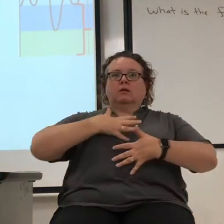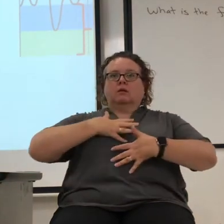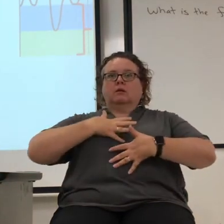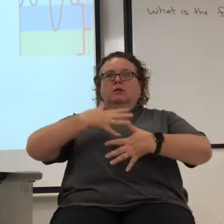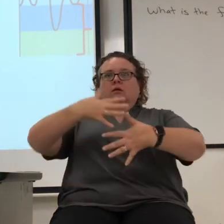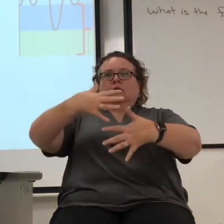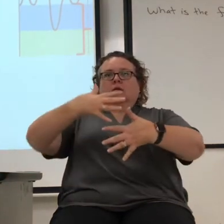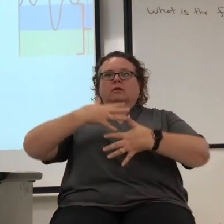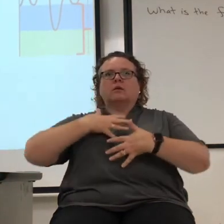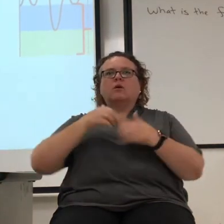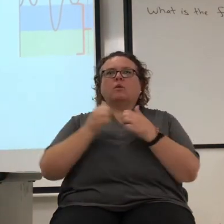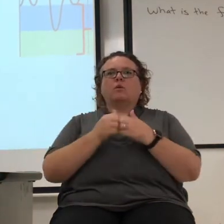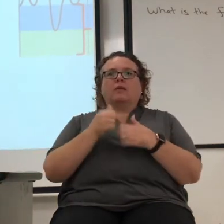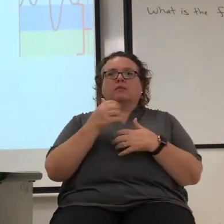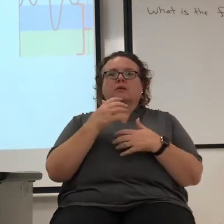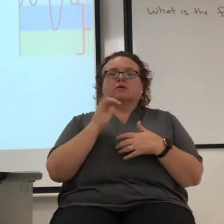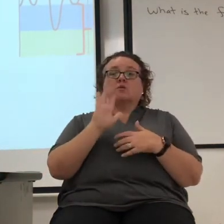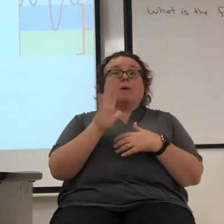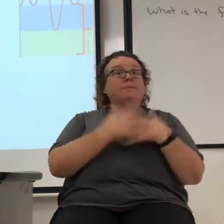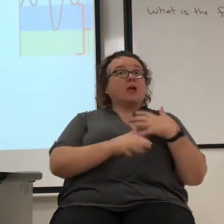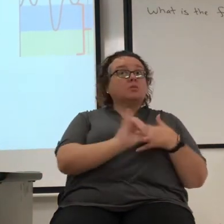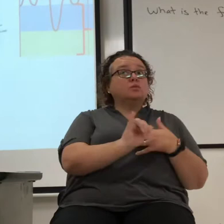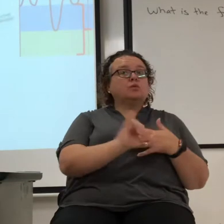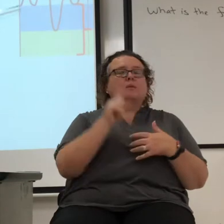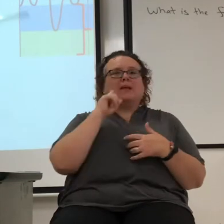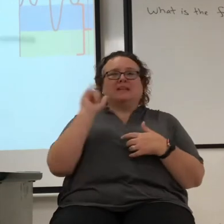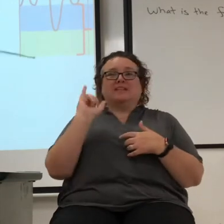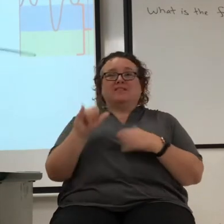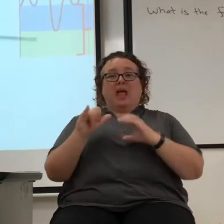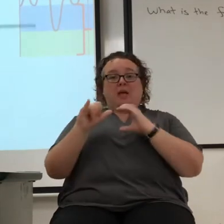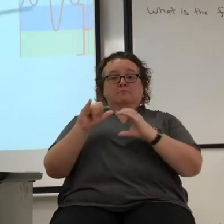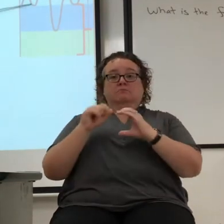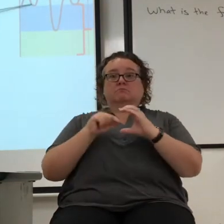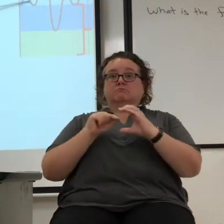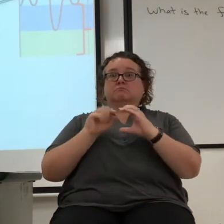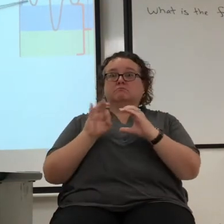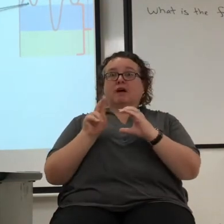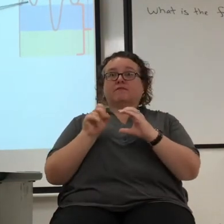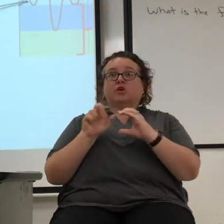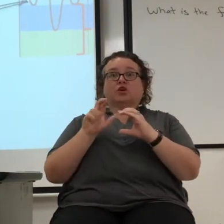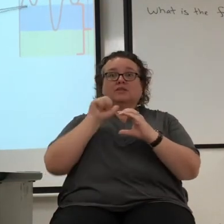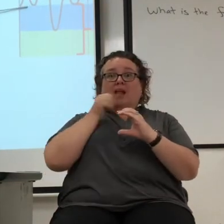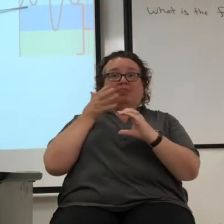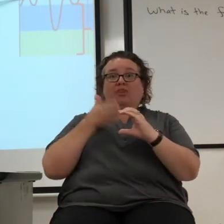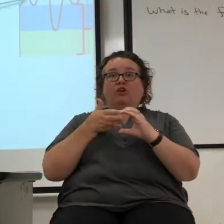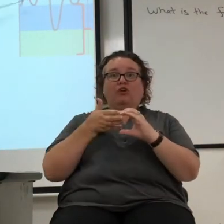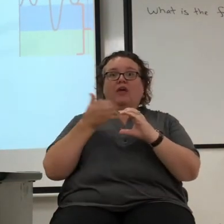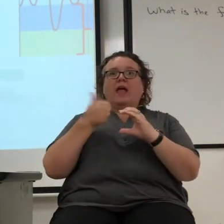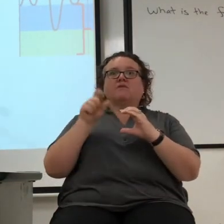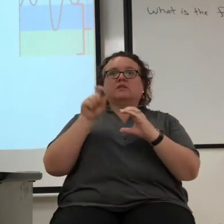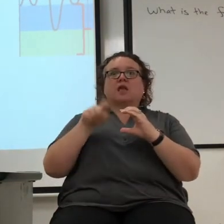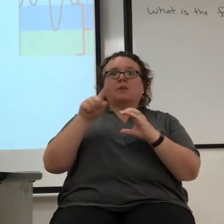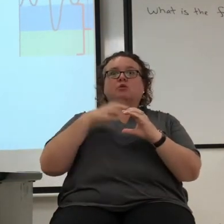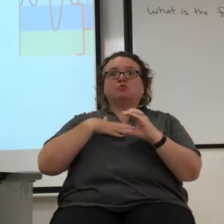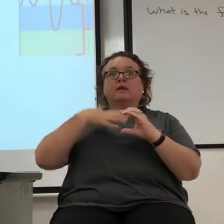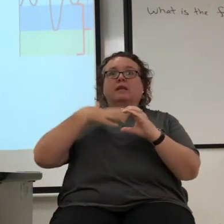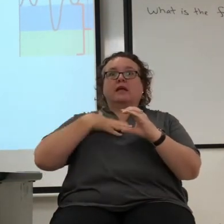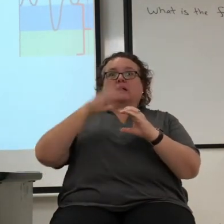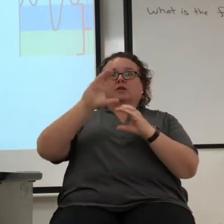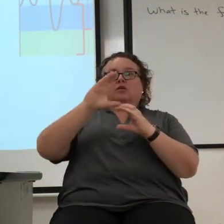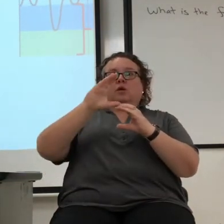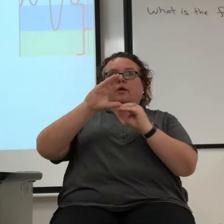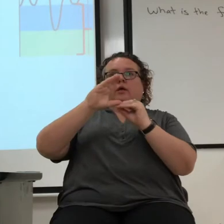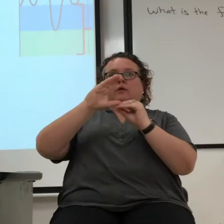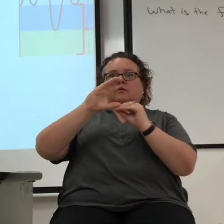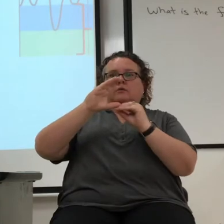with pulmonary blood. Because if this big buffer isn't here, every time you breathe in, you get this huge